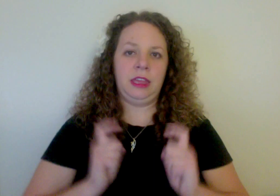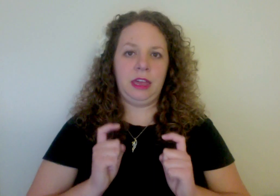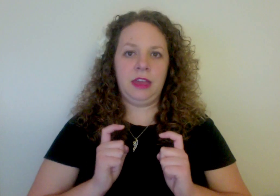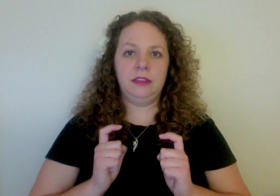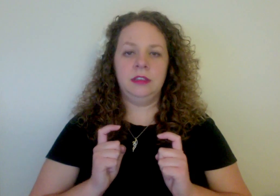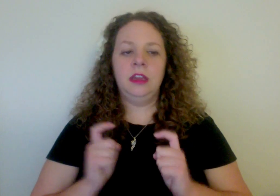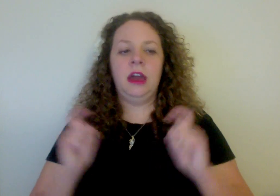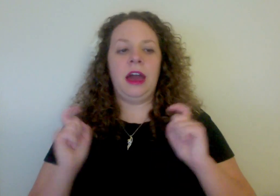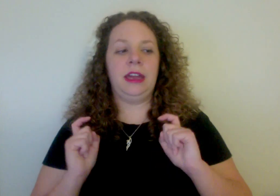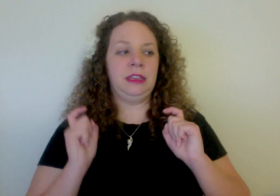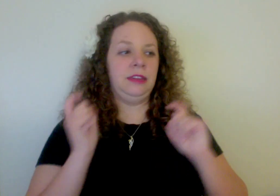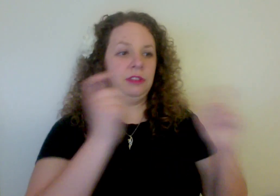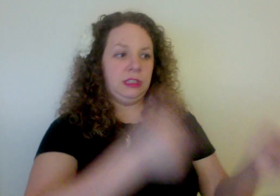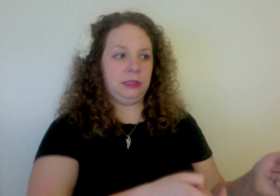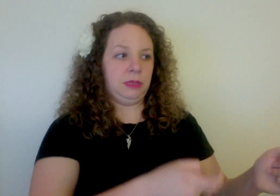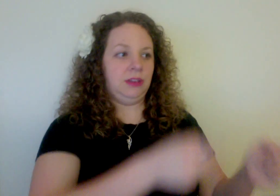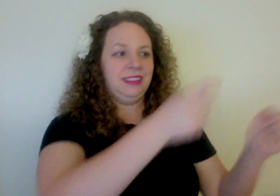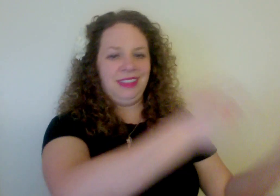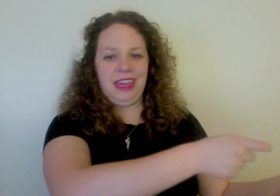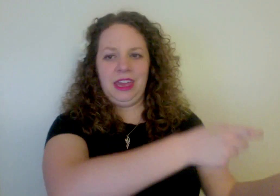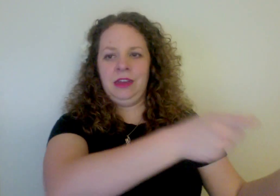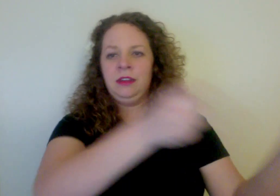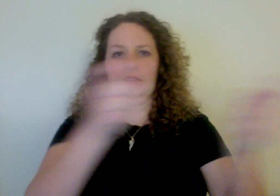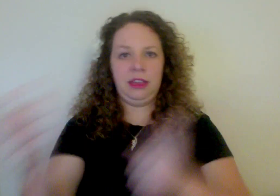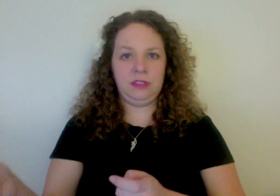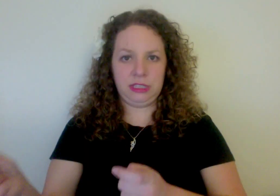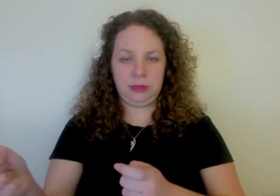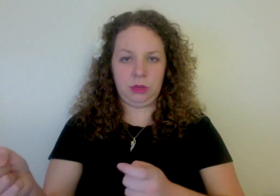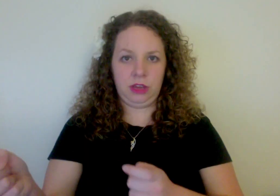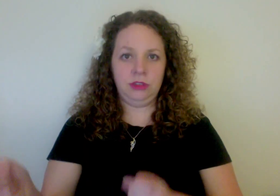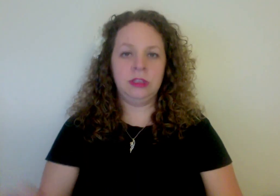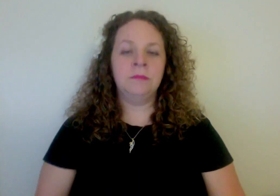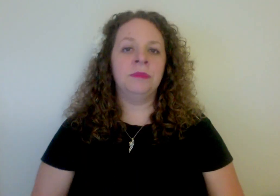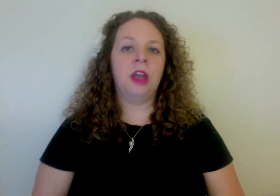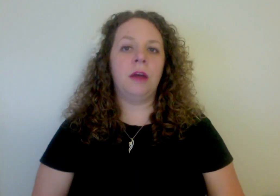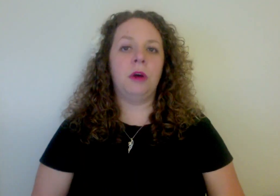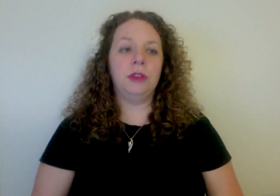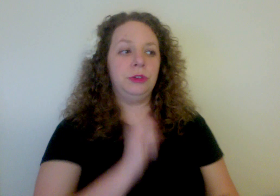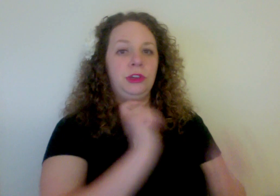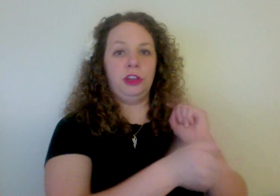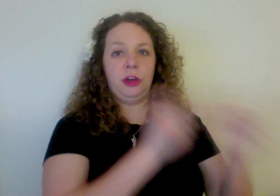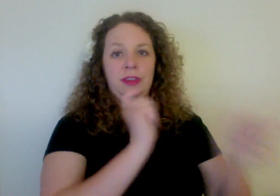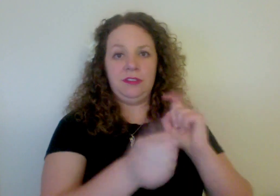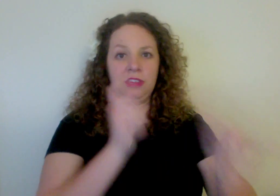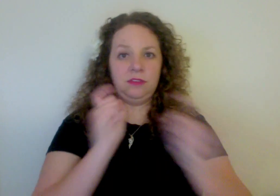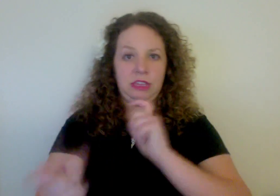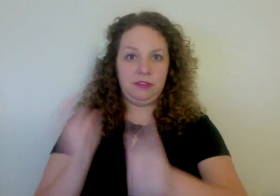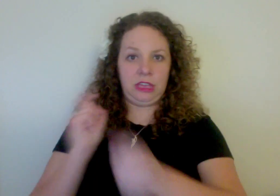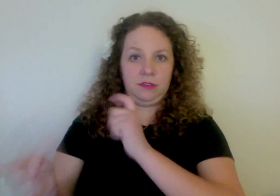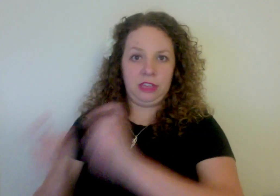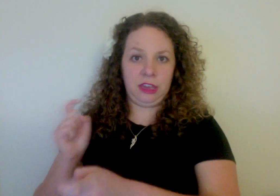get, I can give it to somebody else. They could give it to someone else. Also you could go give, give, give, give, give,